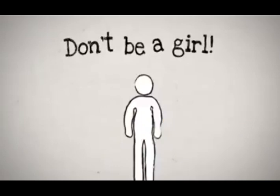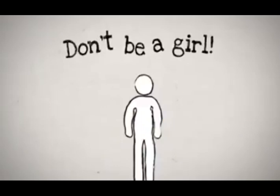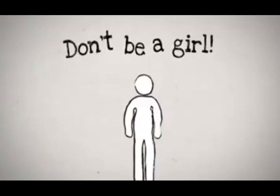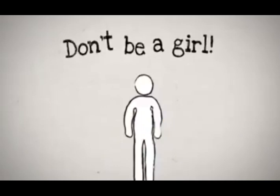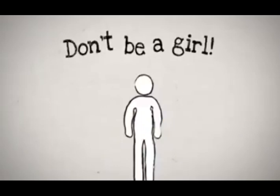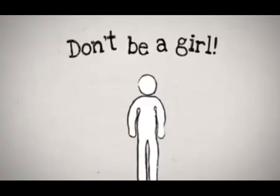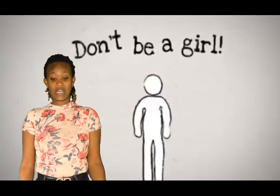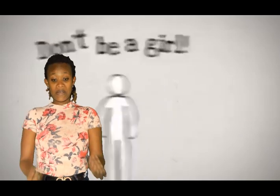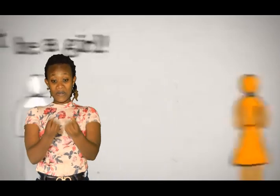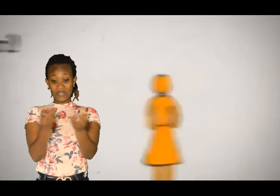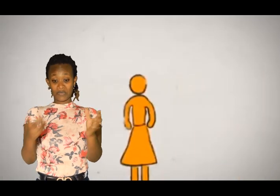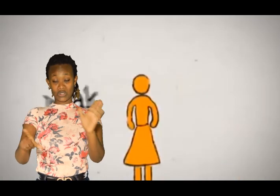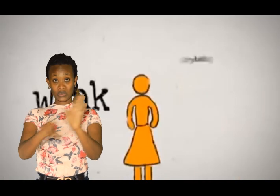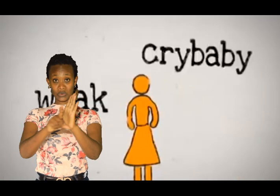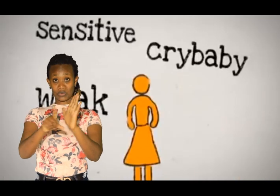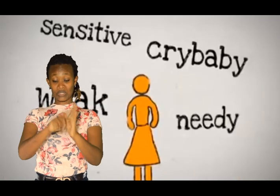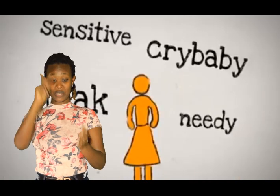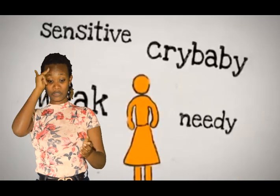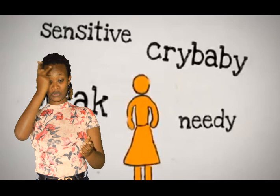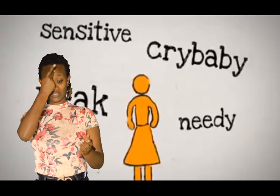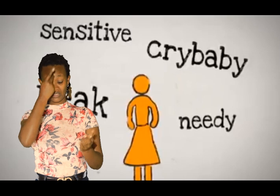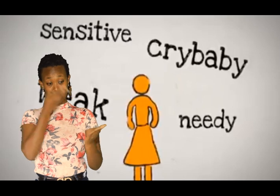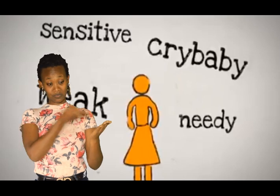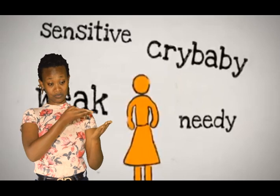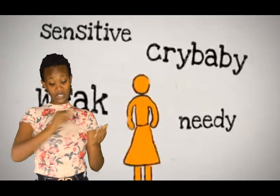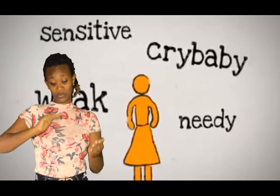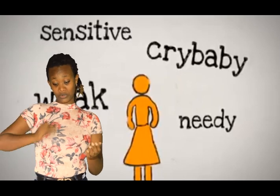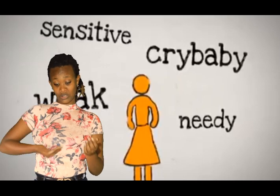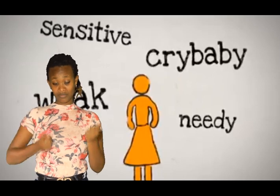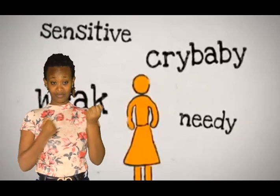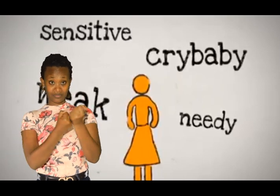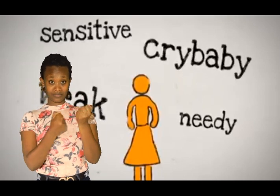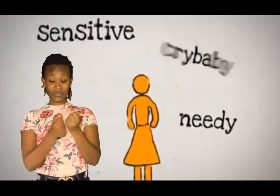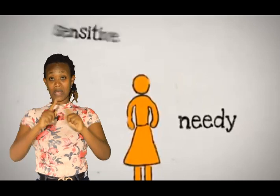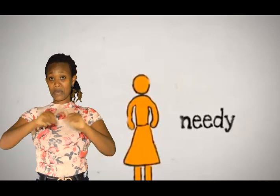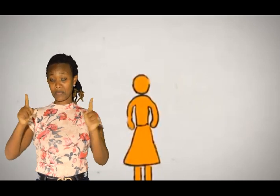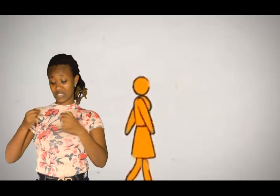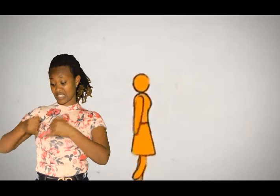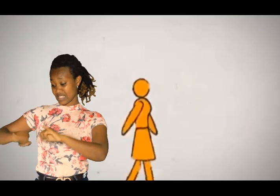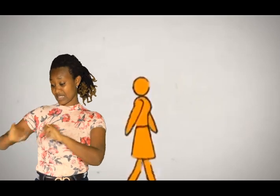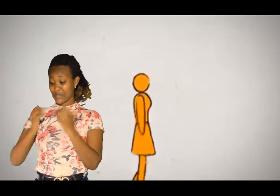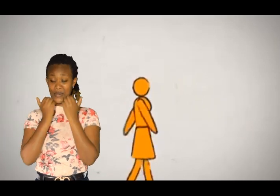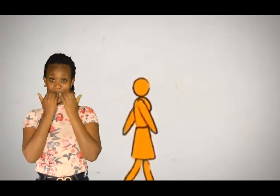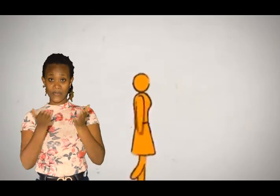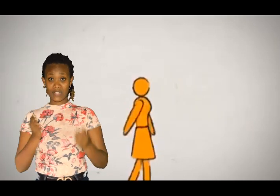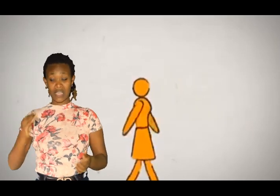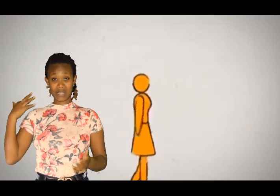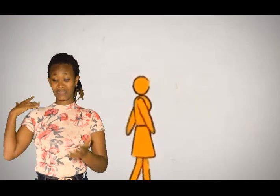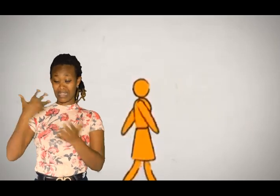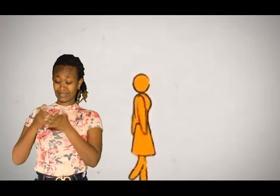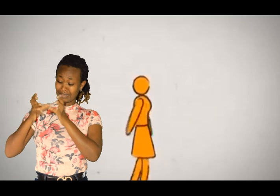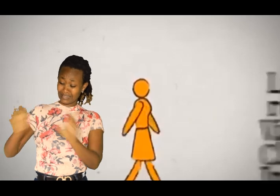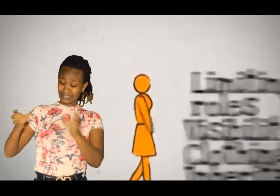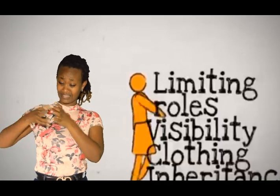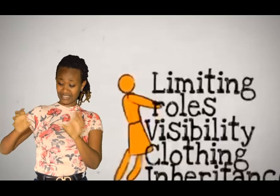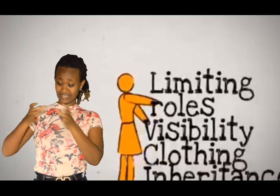A lot of laws and policies exist which is supposed to benefit women but did not take into account the historical